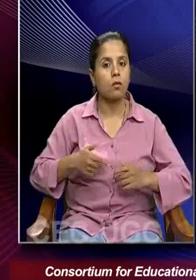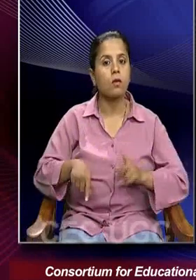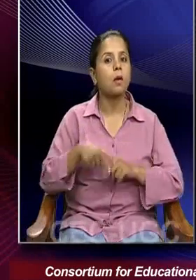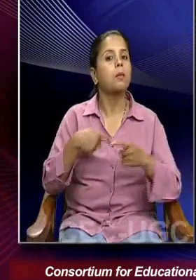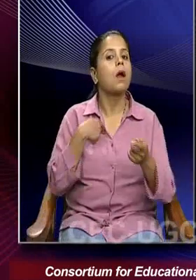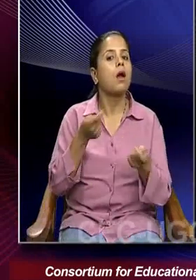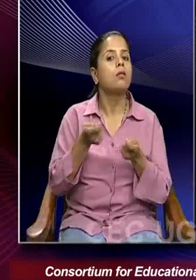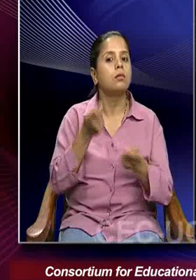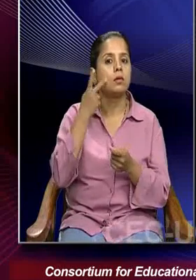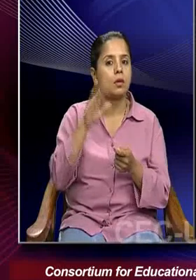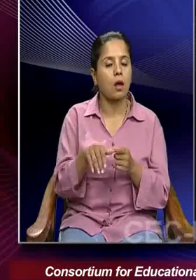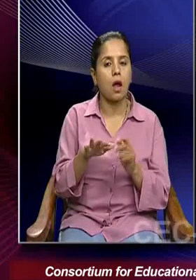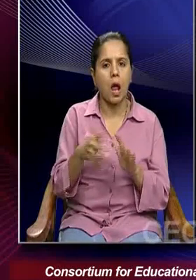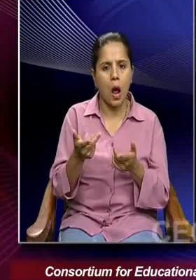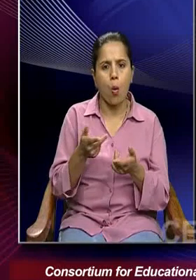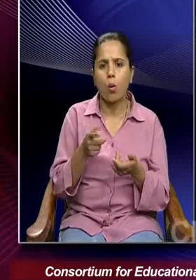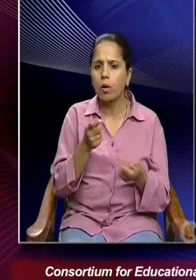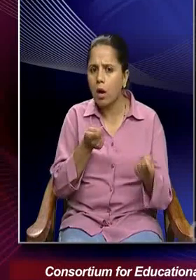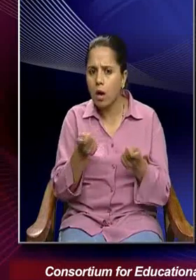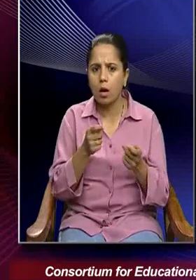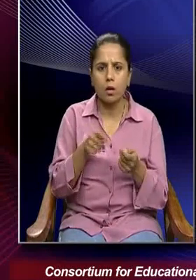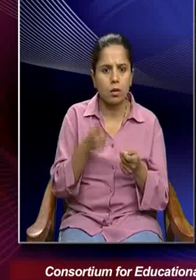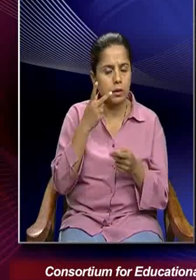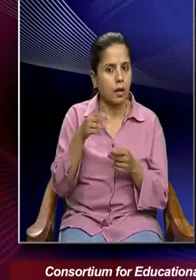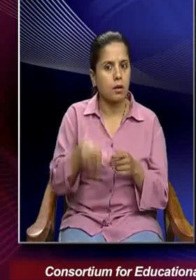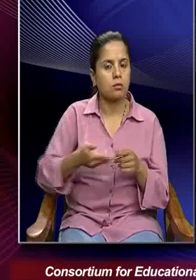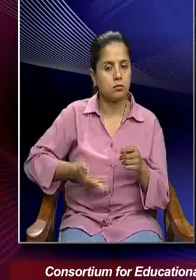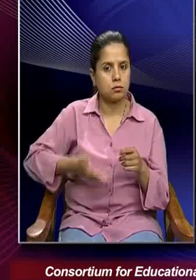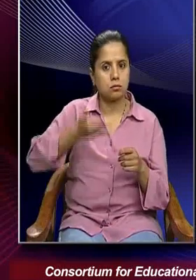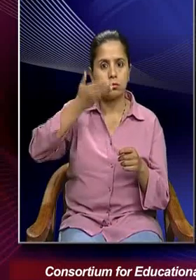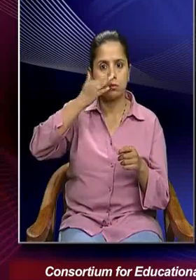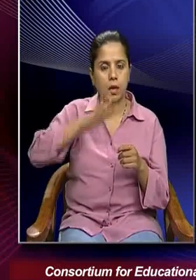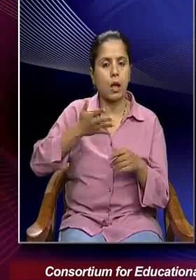with regulation of inhalation,